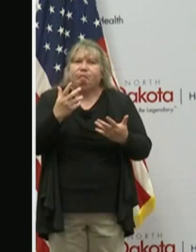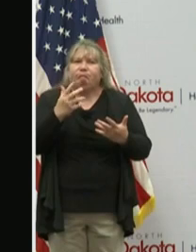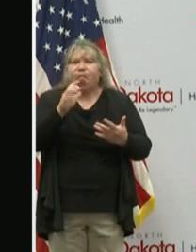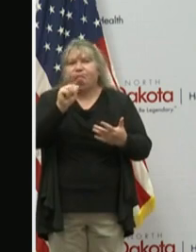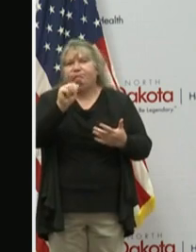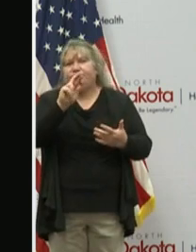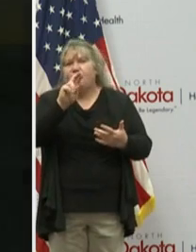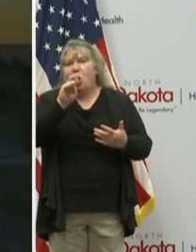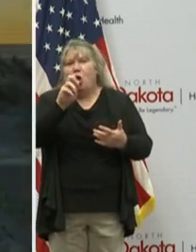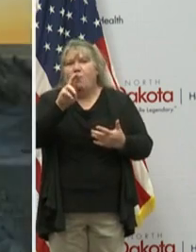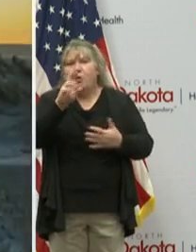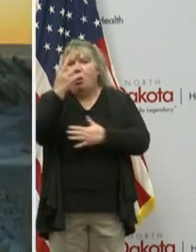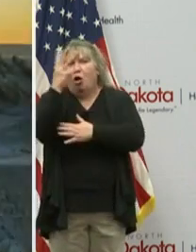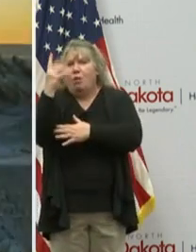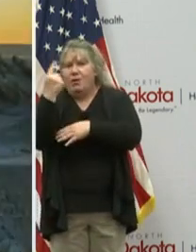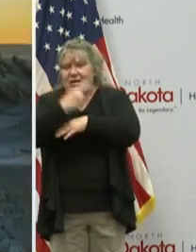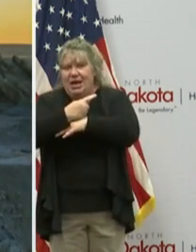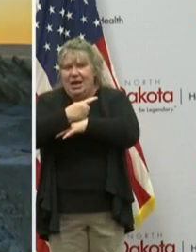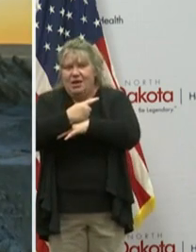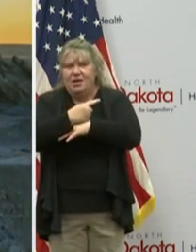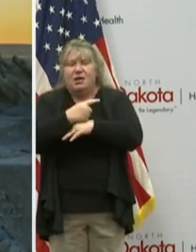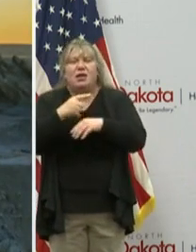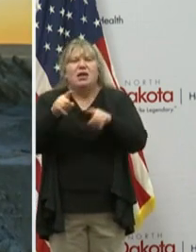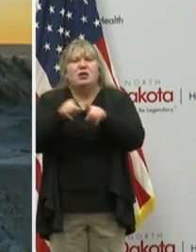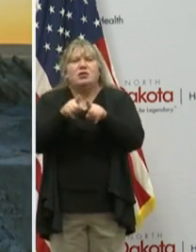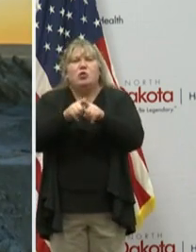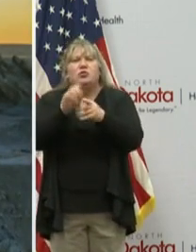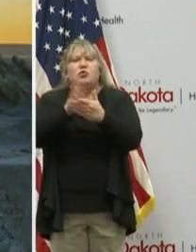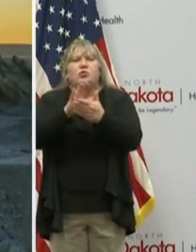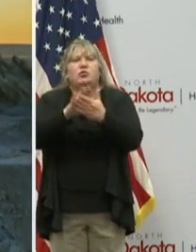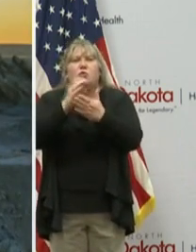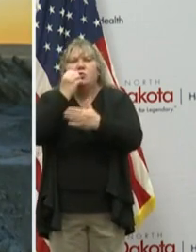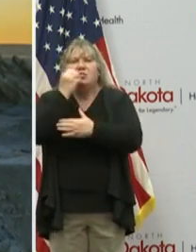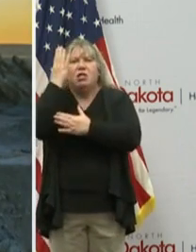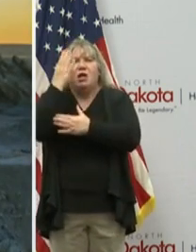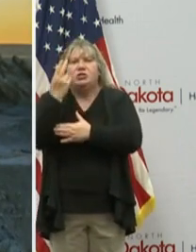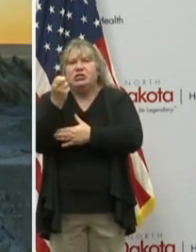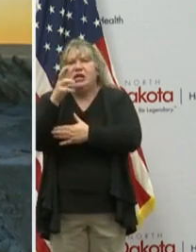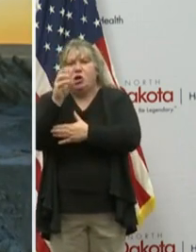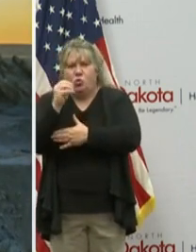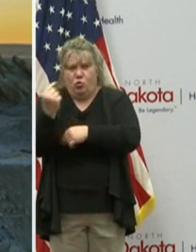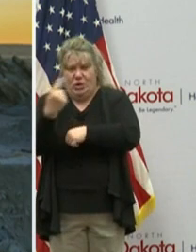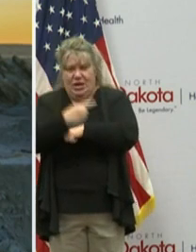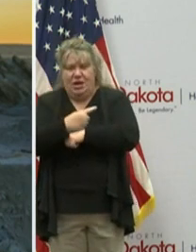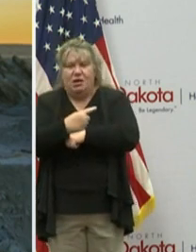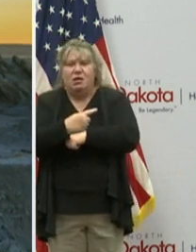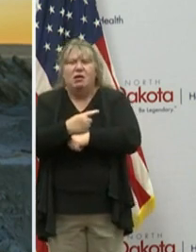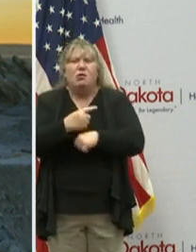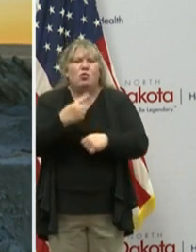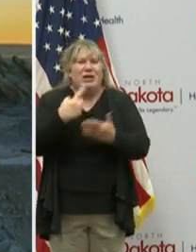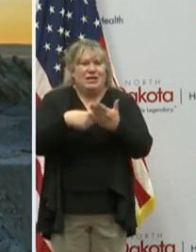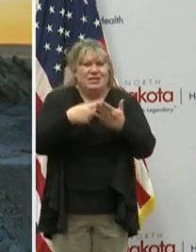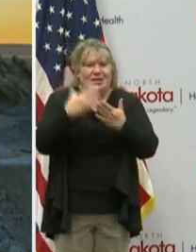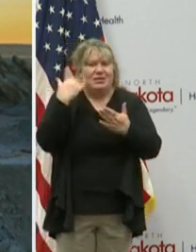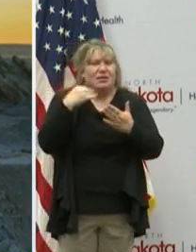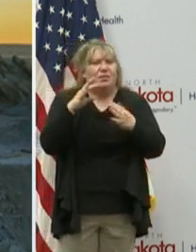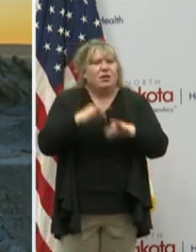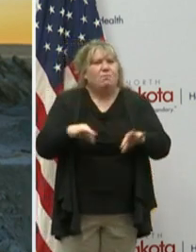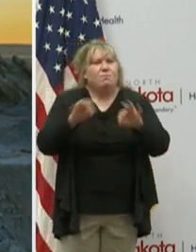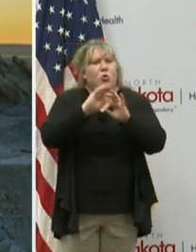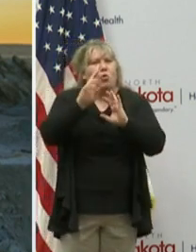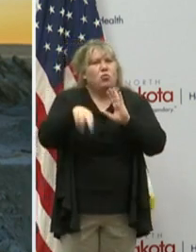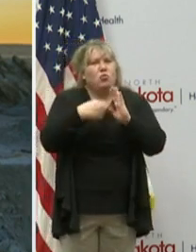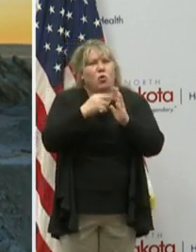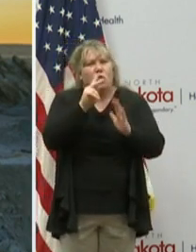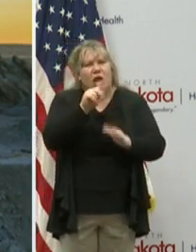Arbor Day and May Day, it's also May 1st is a school lunch hero day. We talked earlier about the important role